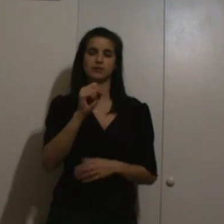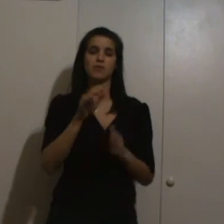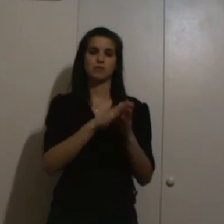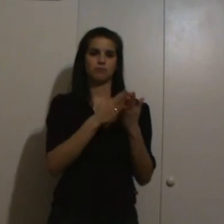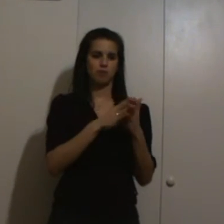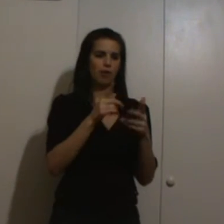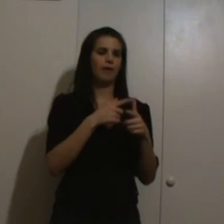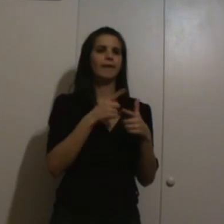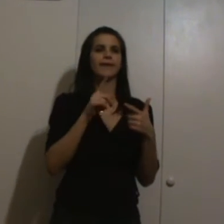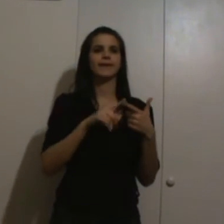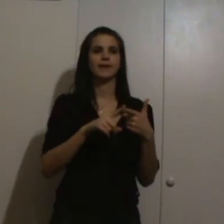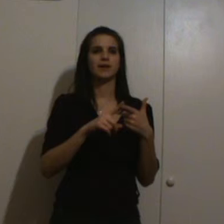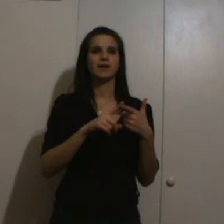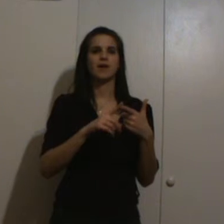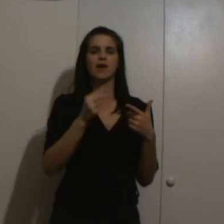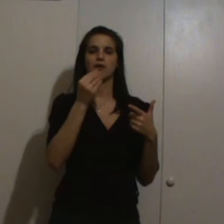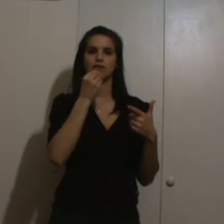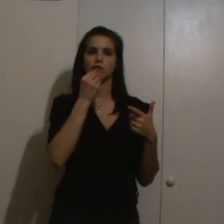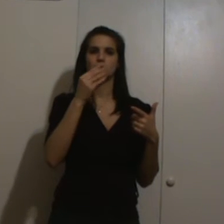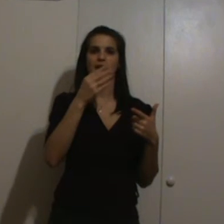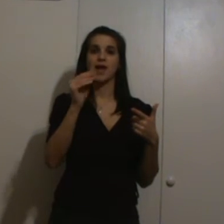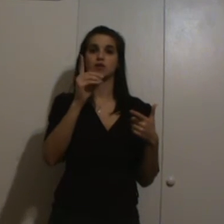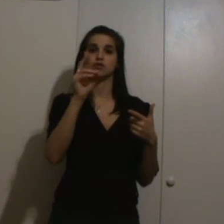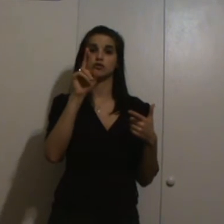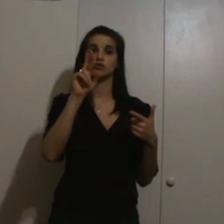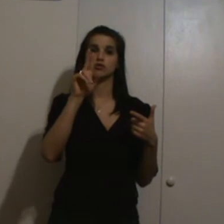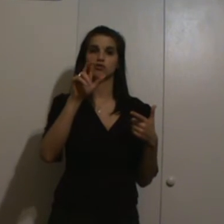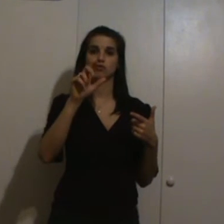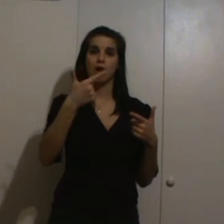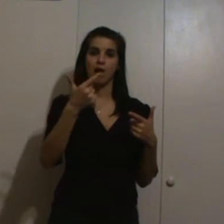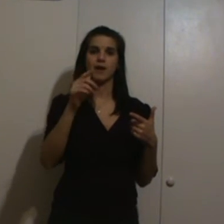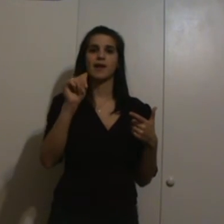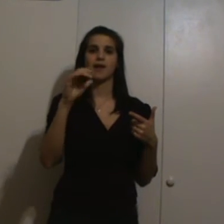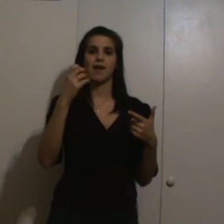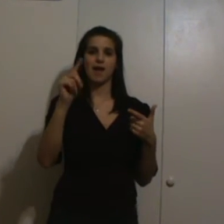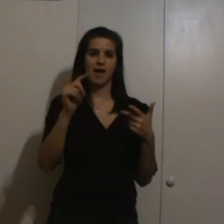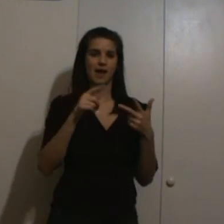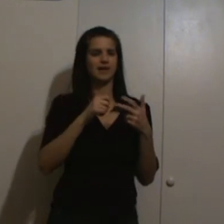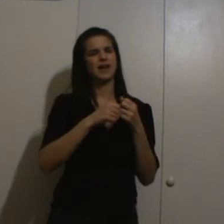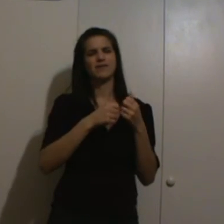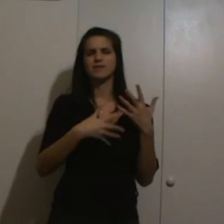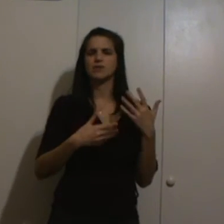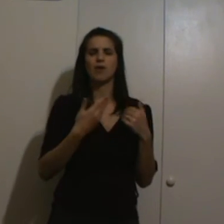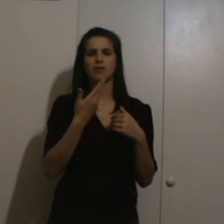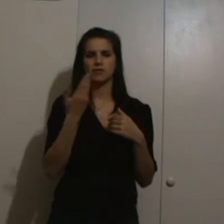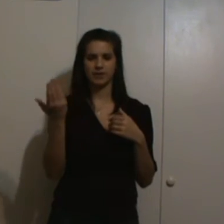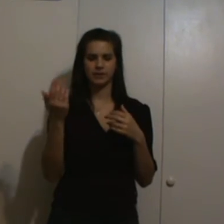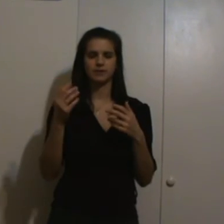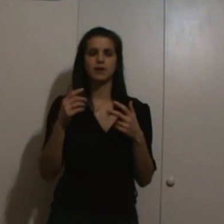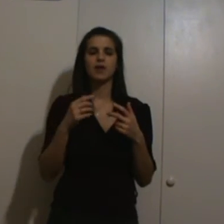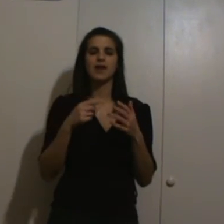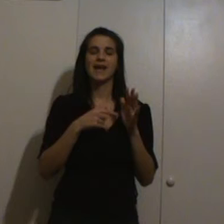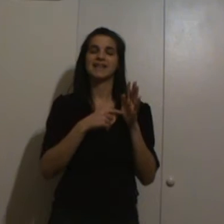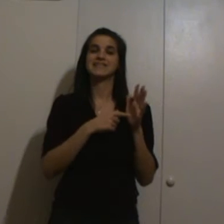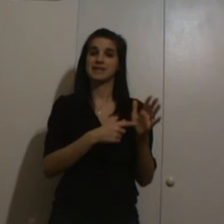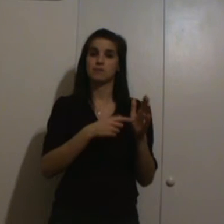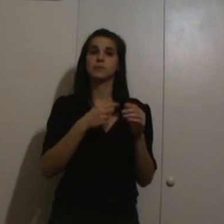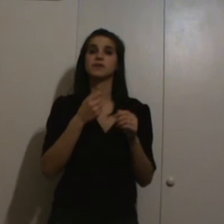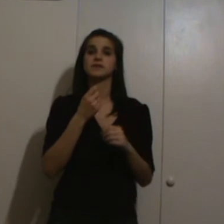was passed. That's an example of government regulation. But remember, government regulation can